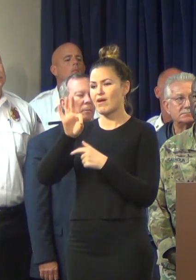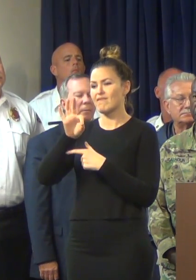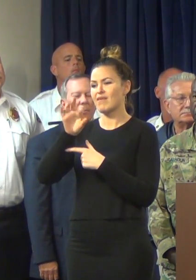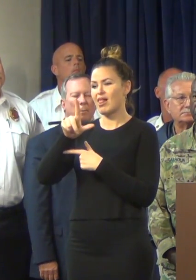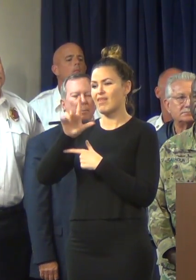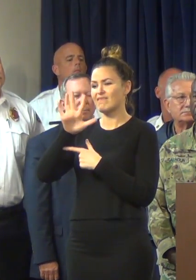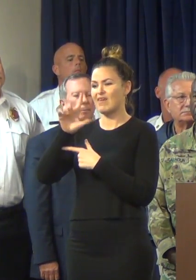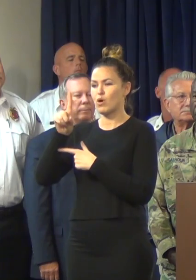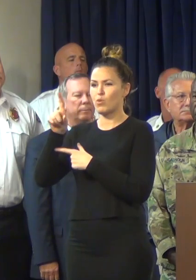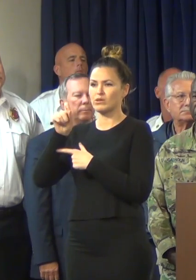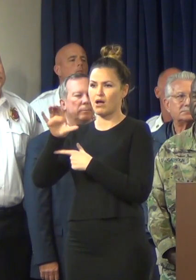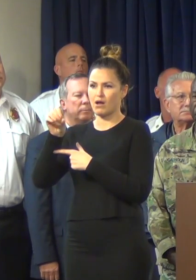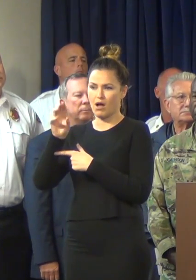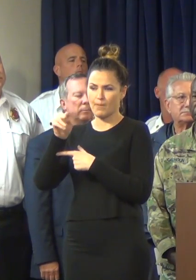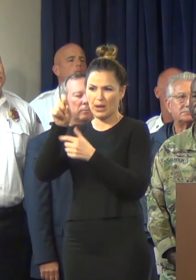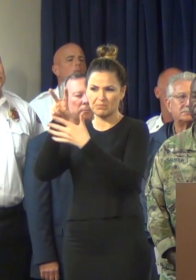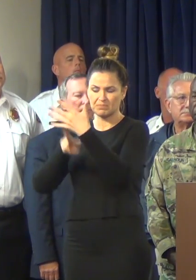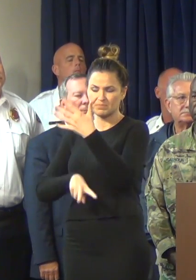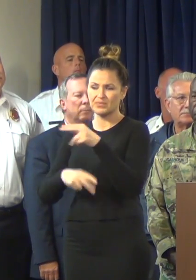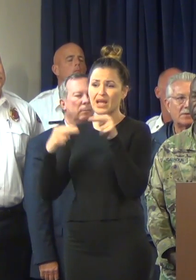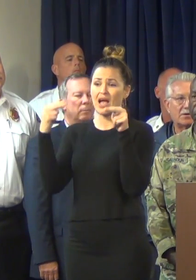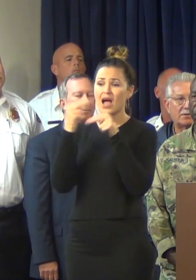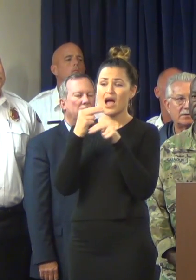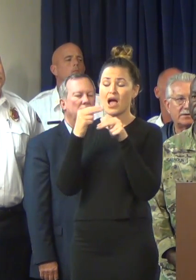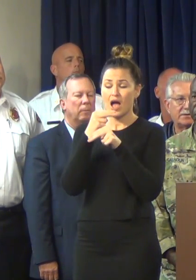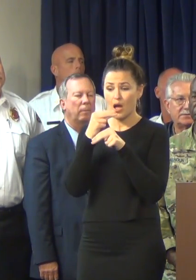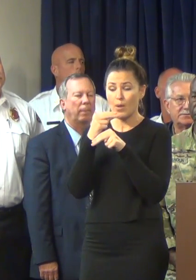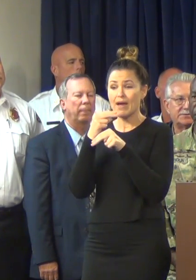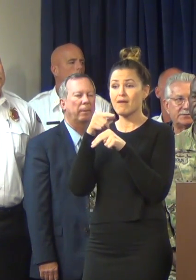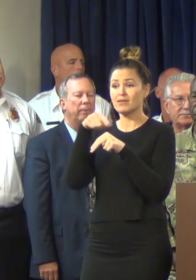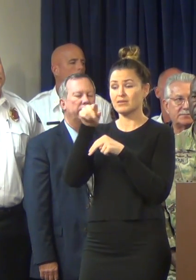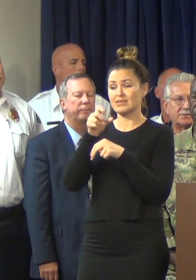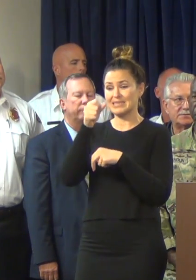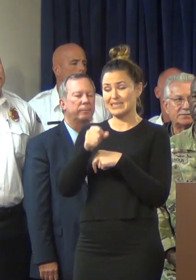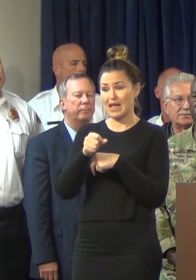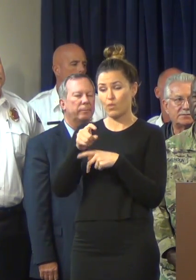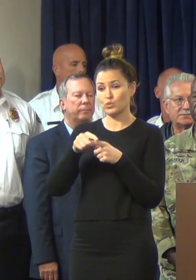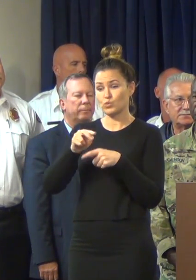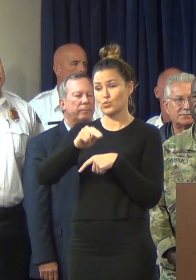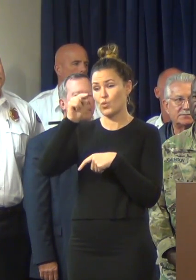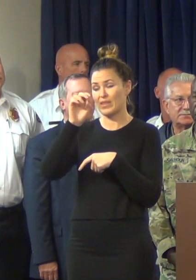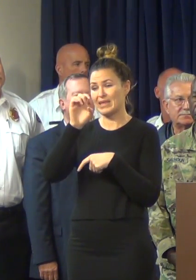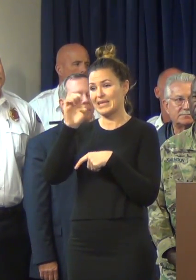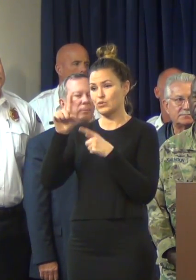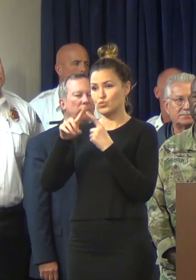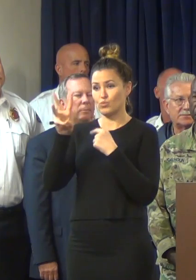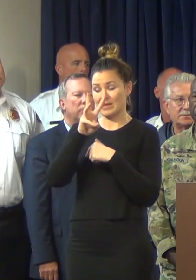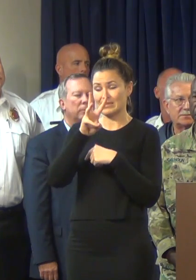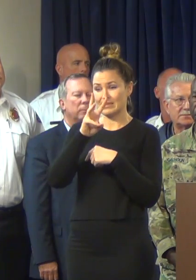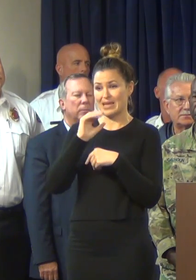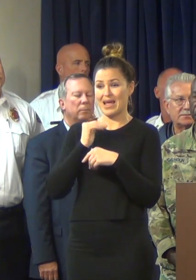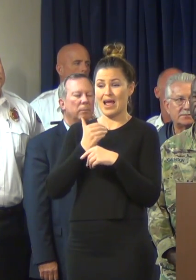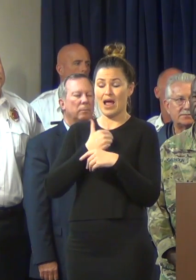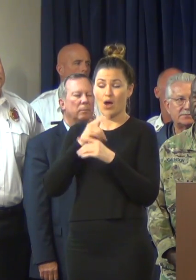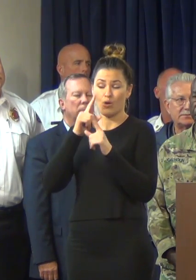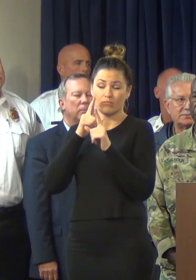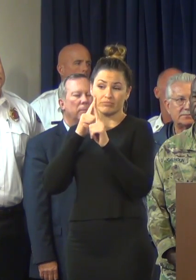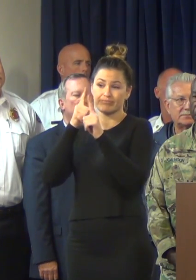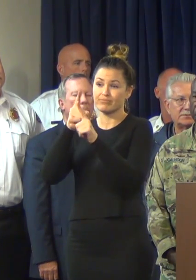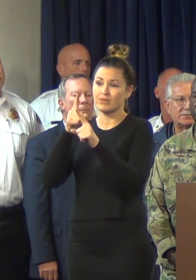fl511.com. Highway safety has troops positioned in major corridors, south to north, east to west. Their top priority is to help move people to